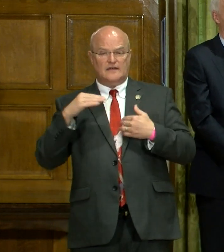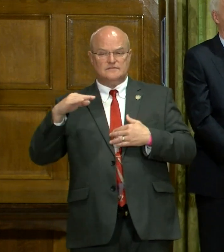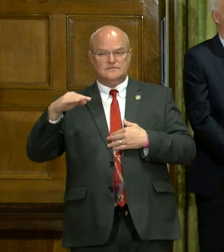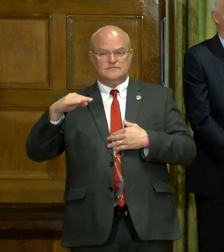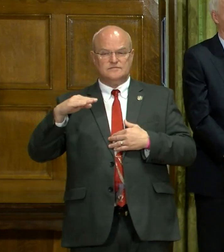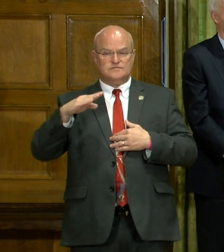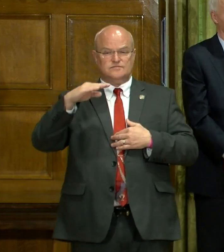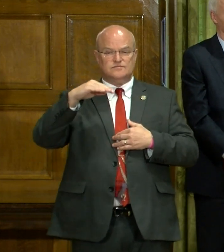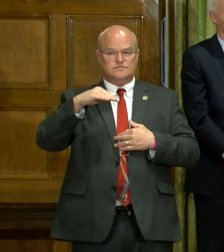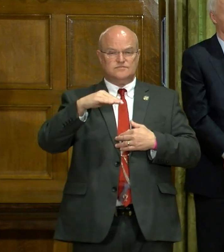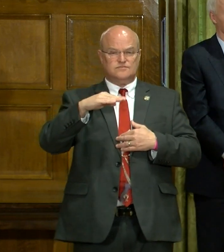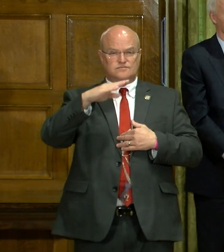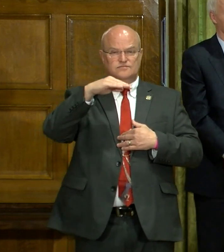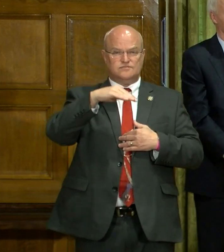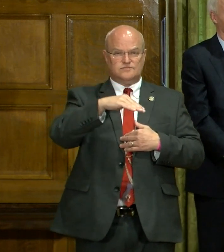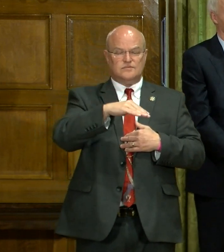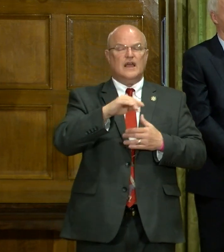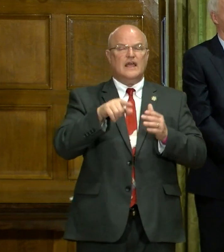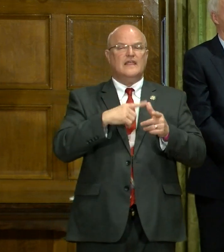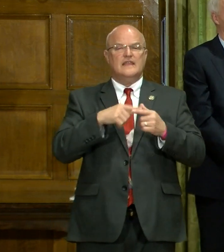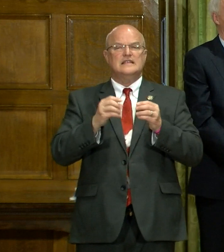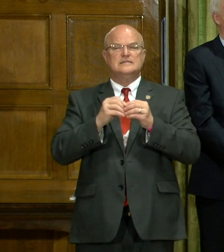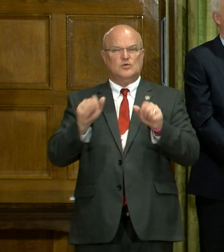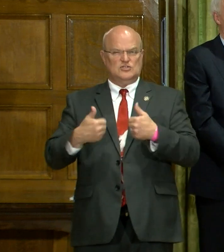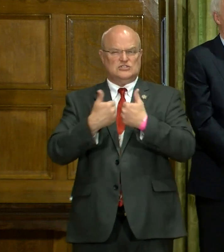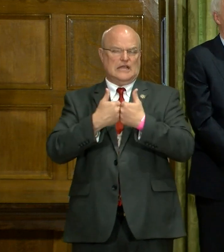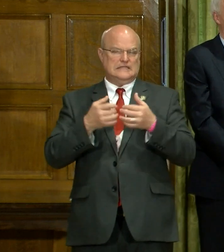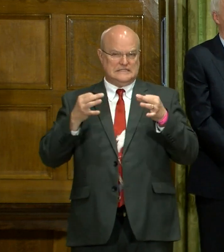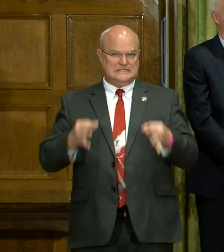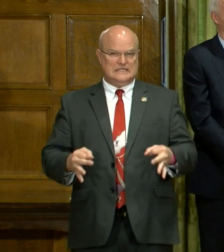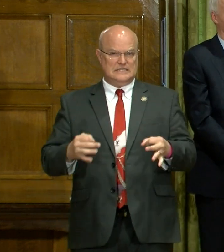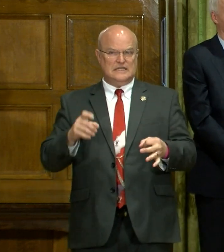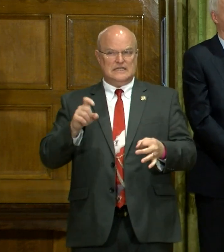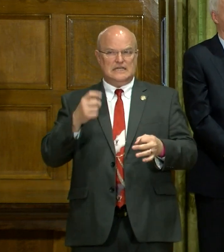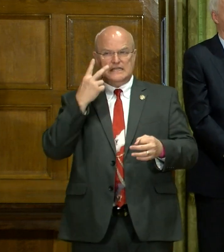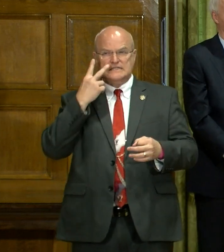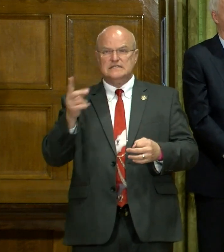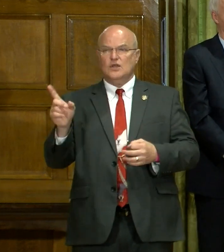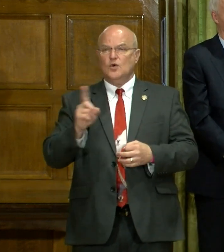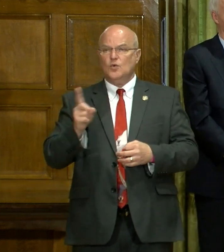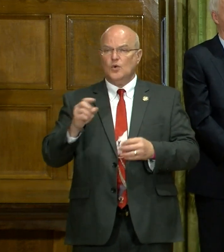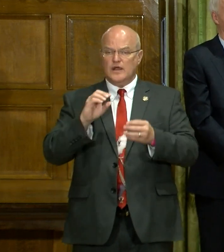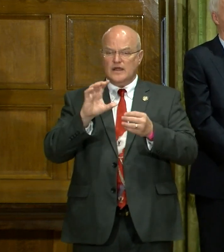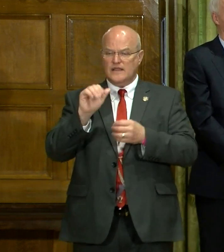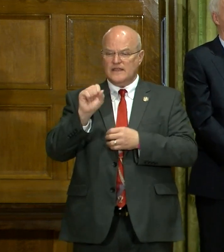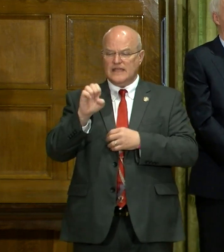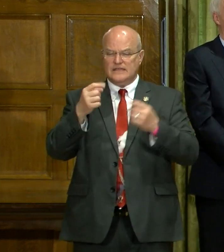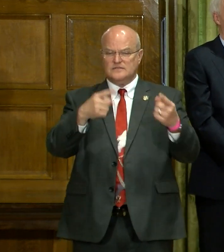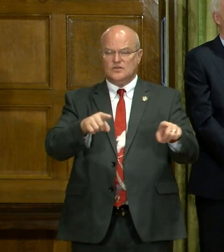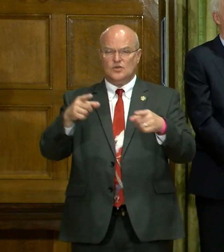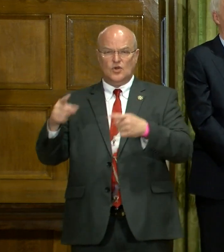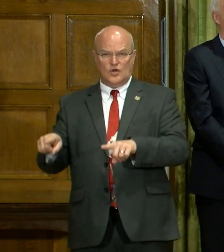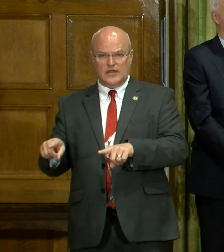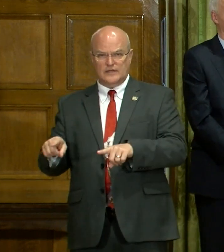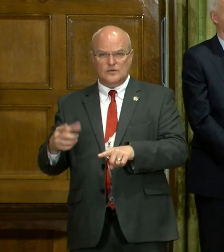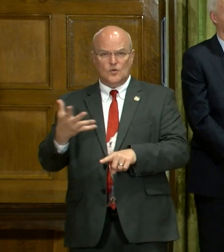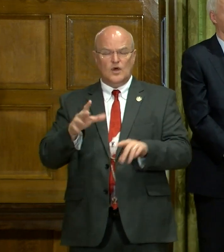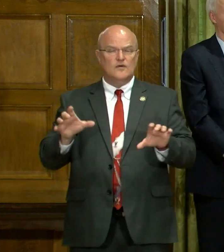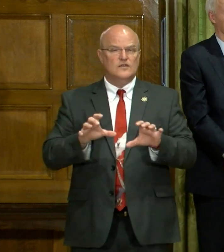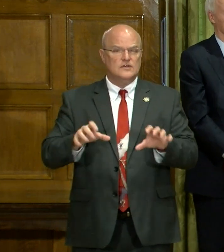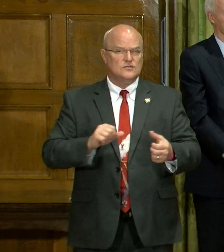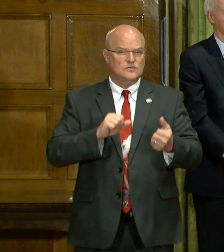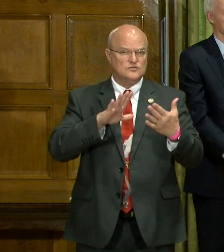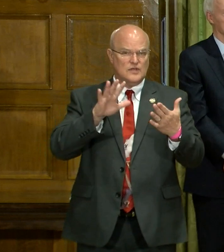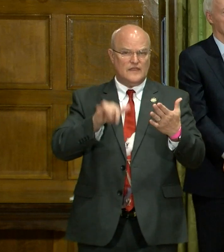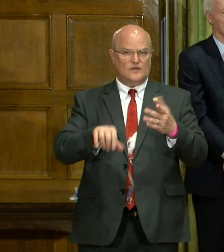up days and some down days, then it's a more challenging decision. We need to see where are those cases occurring? What have we done